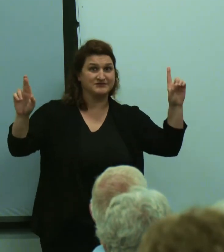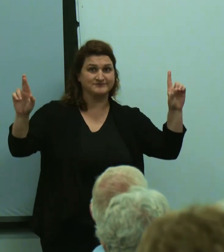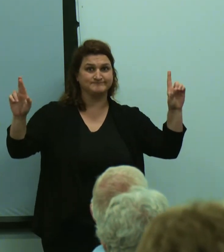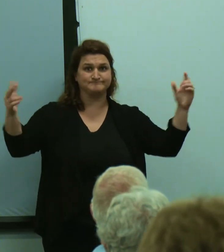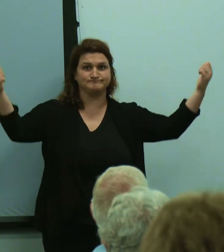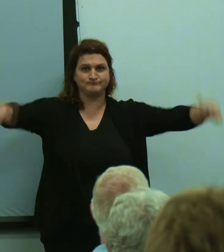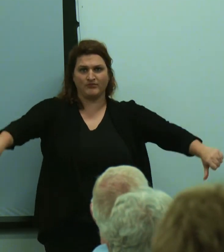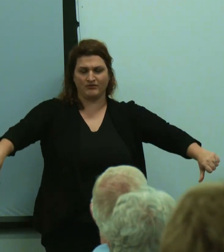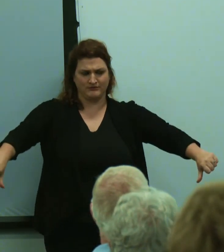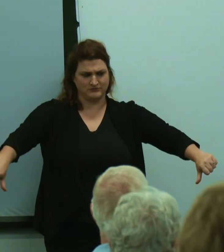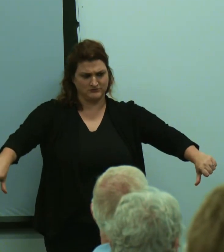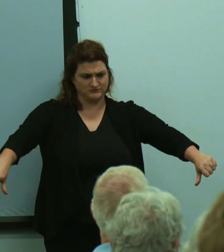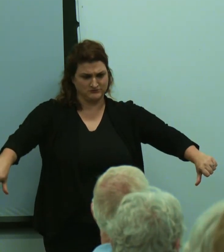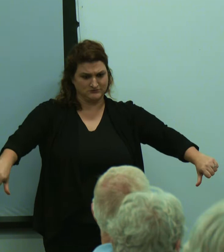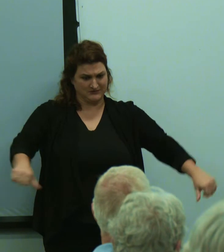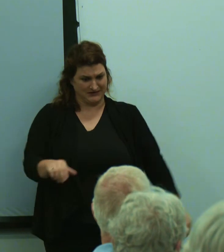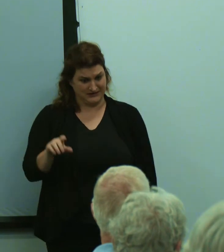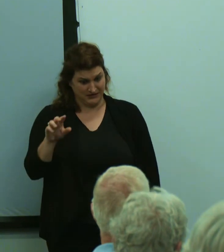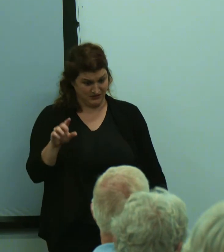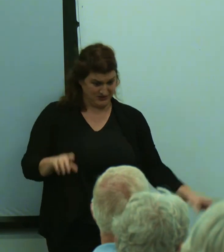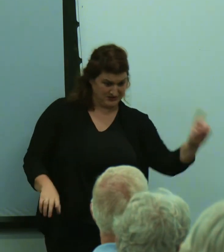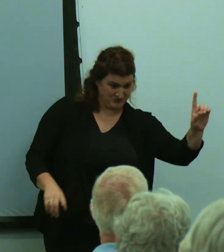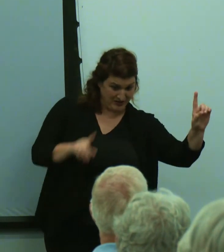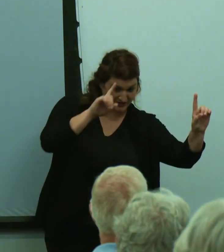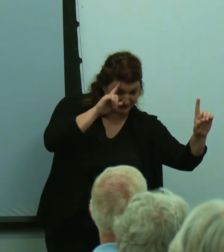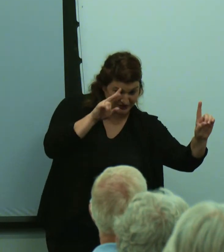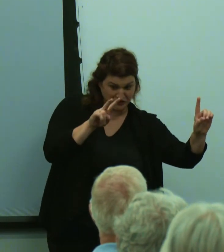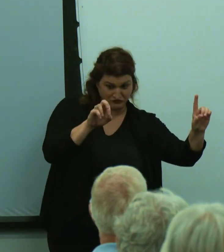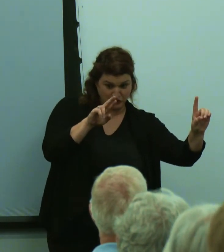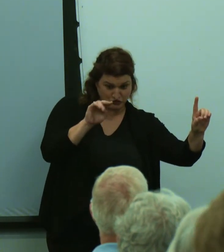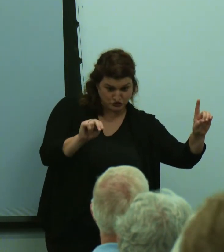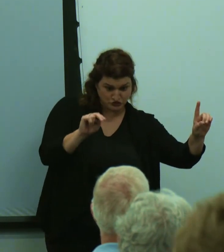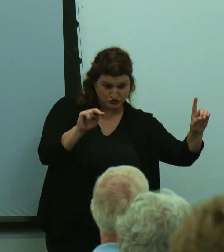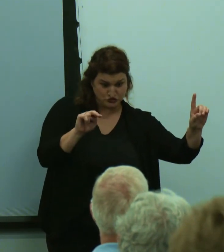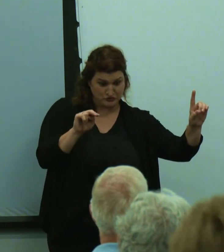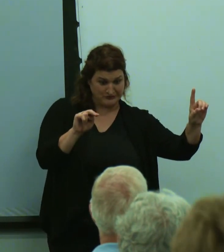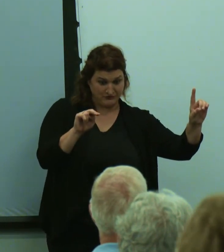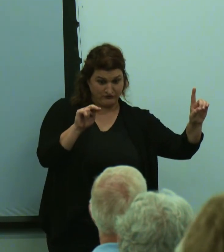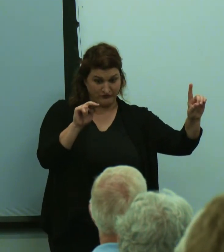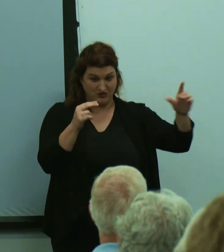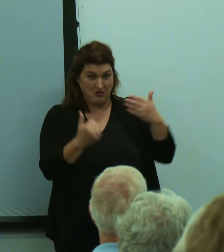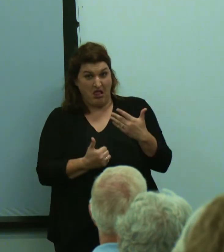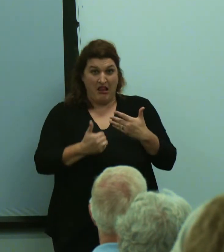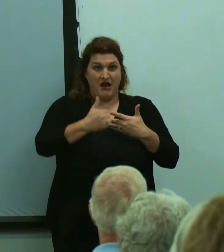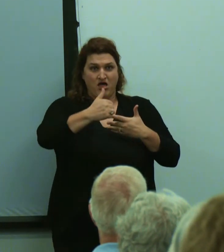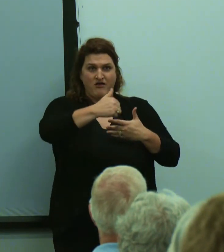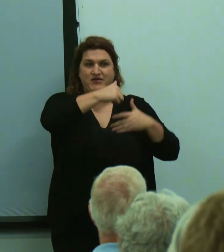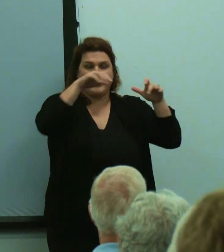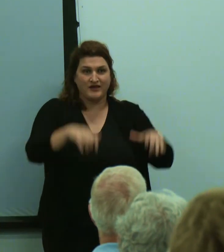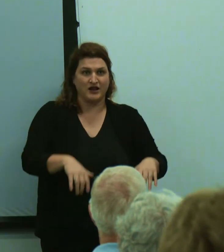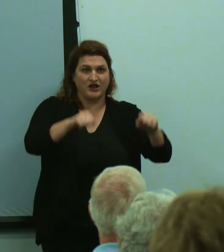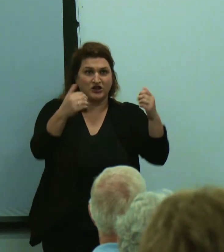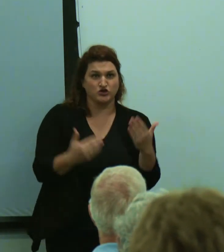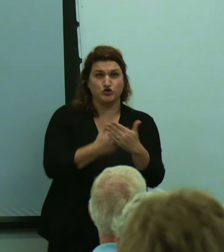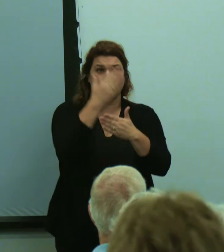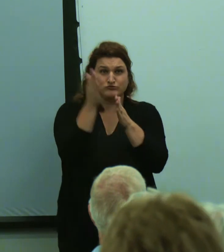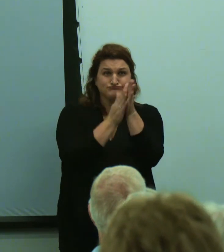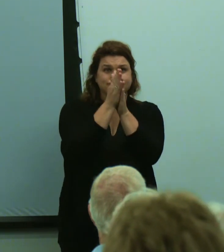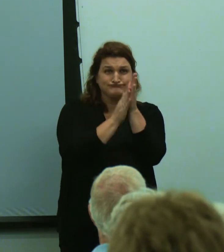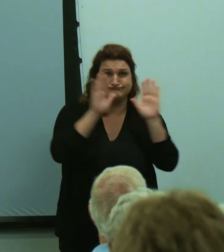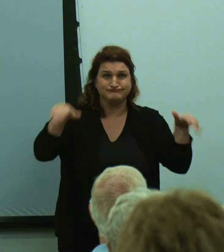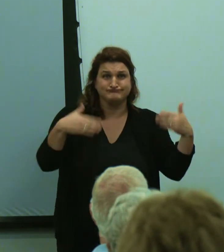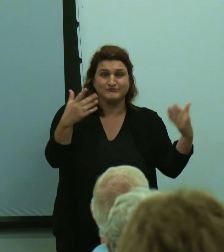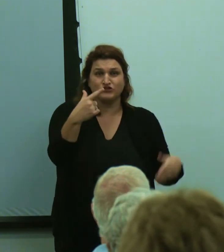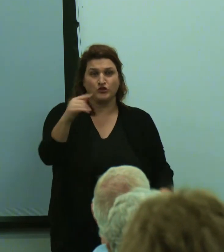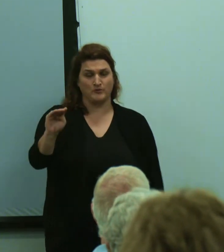Democrats were thinking Vern Reich was going to rise up and lead a new effort at gerrymandering, but that didn't happen. The Ohio State